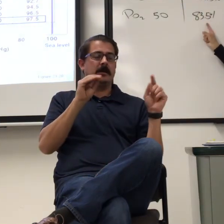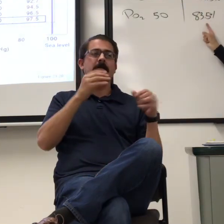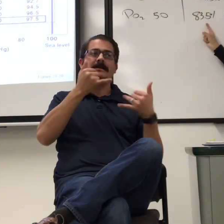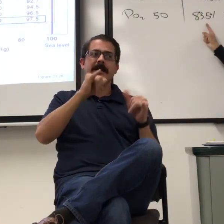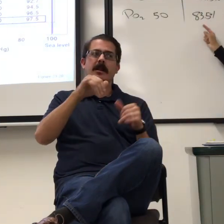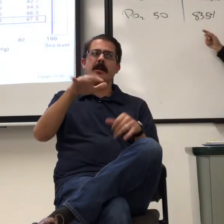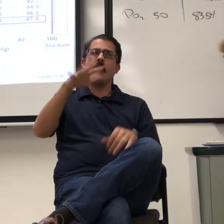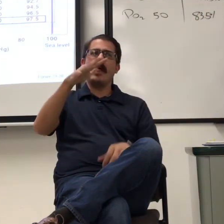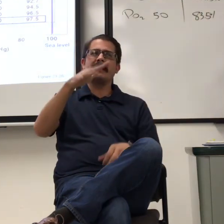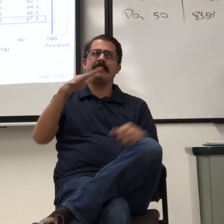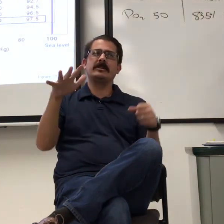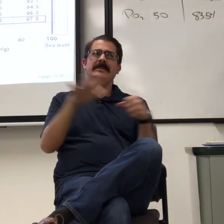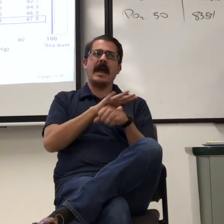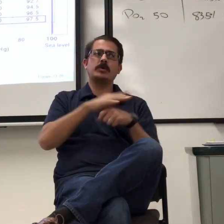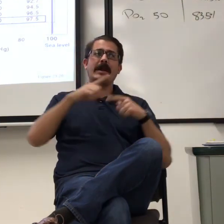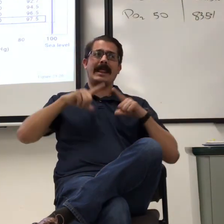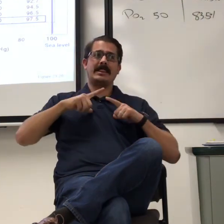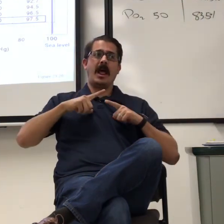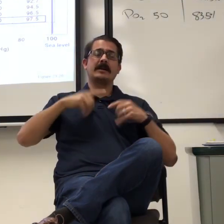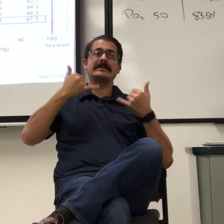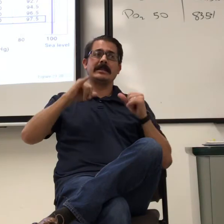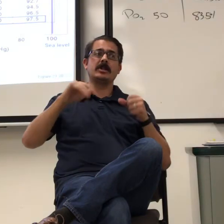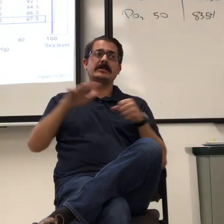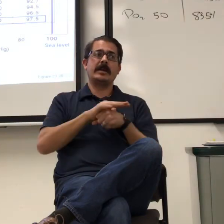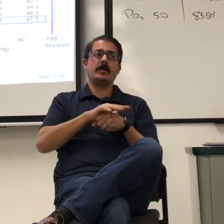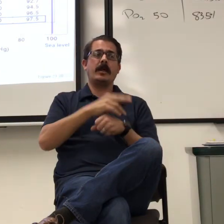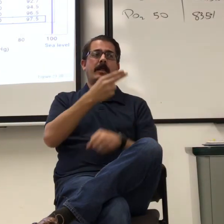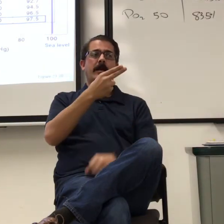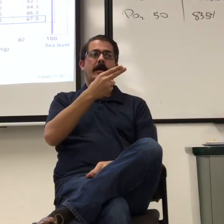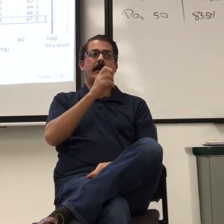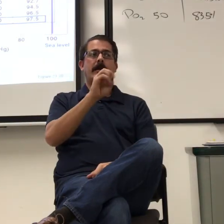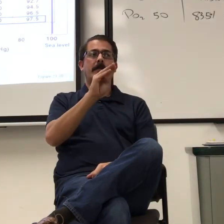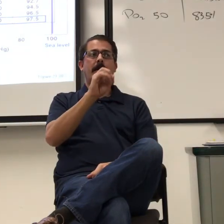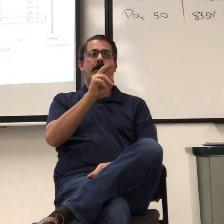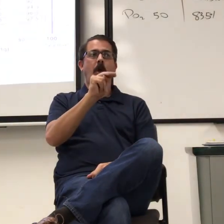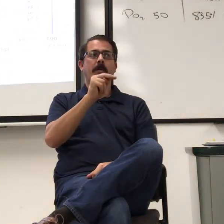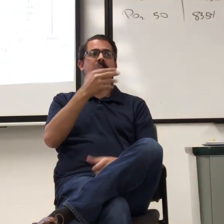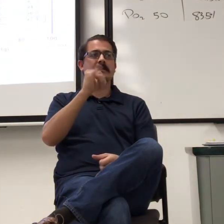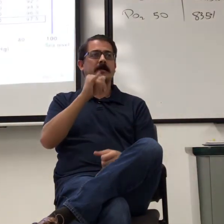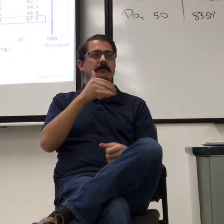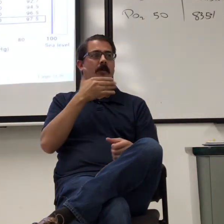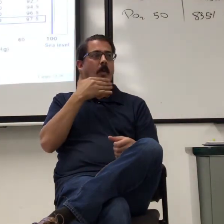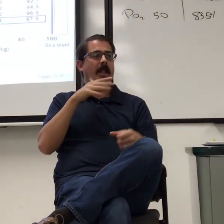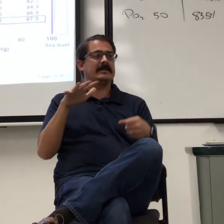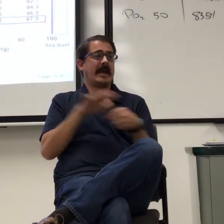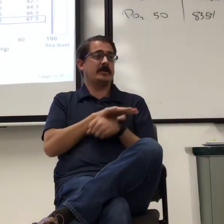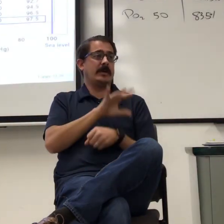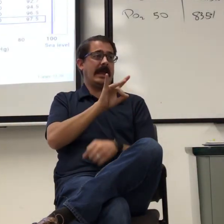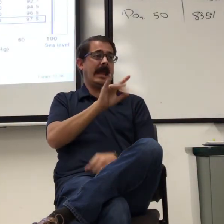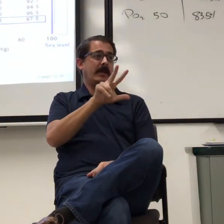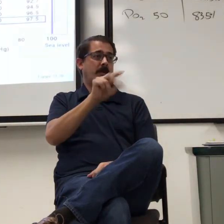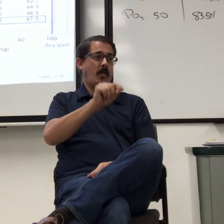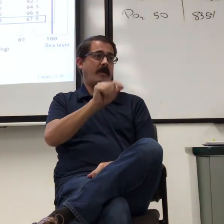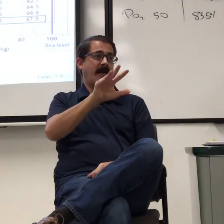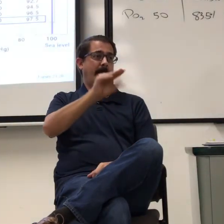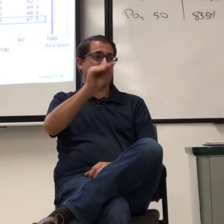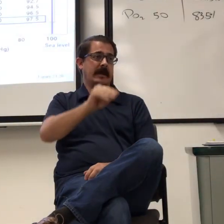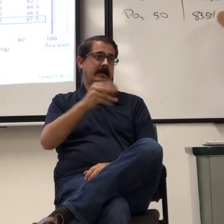relatively saturated. So in the lungs, the hemoglobin is pretty well saturated,